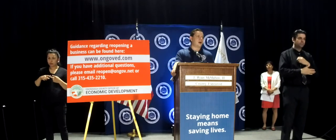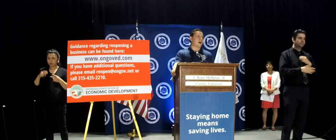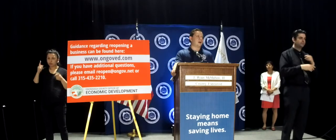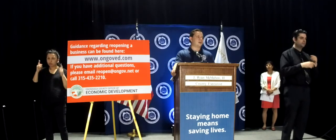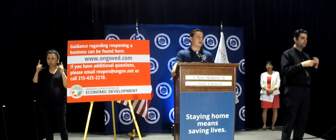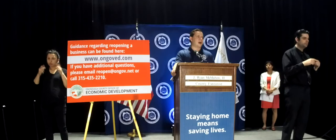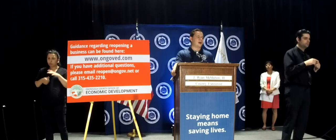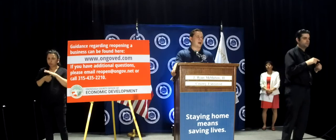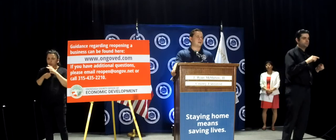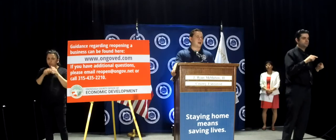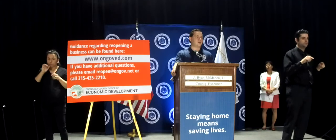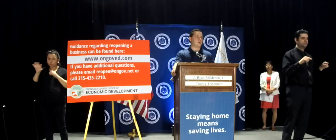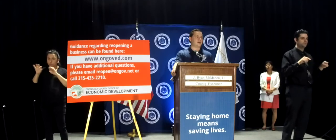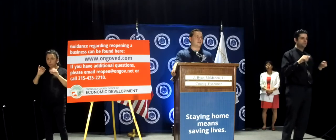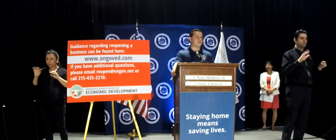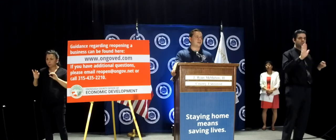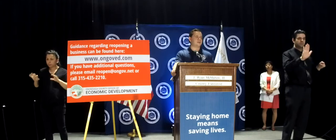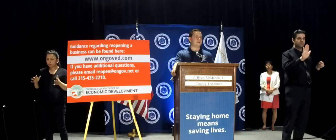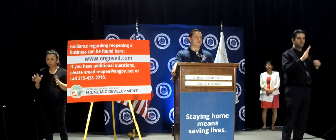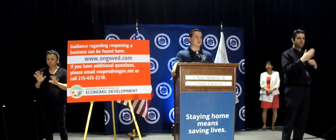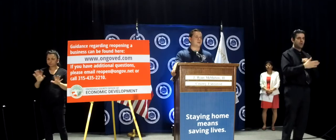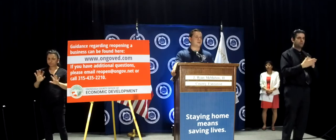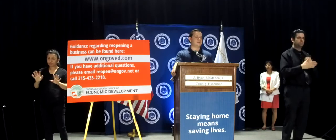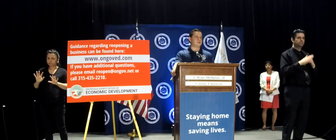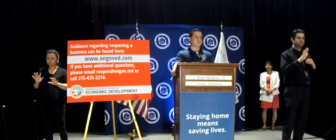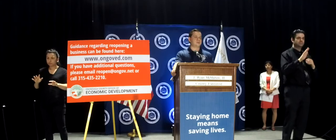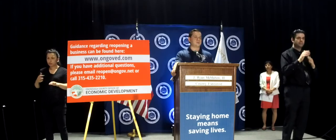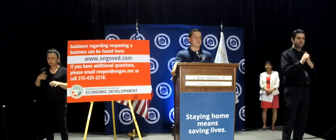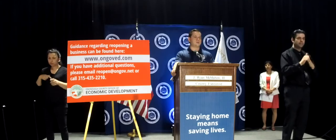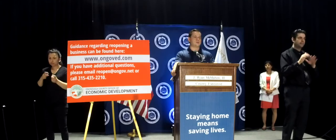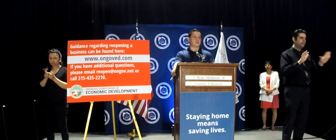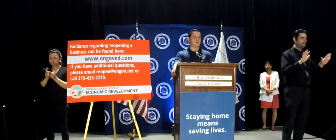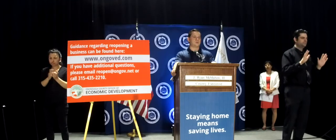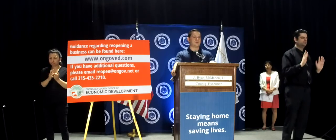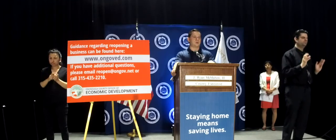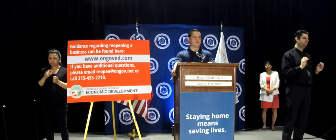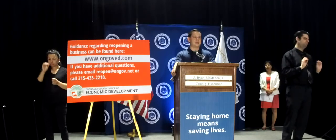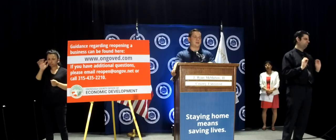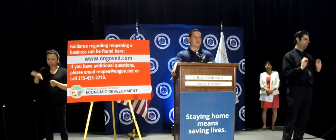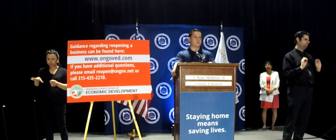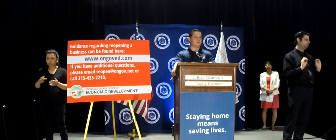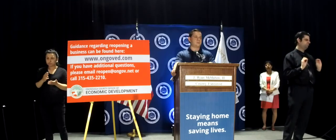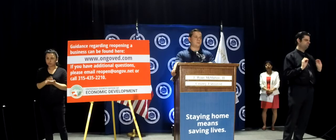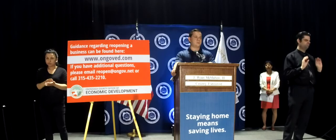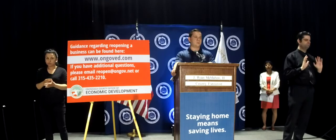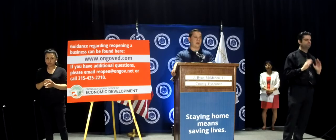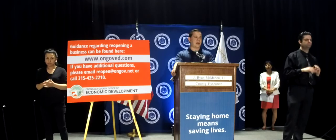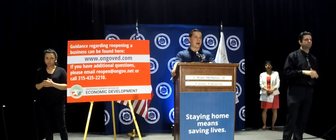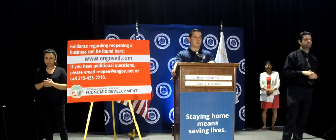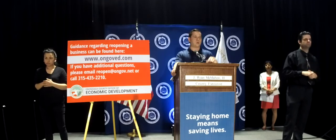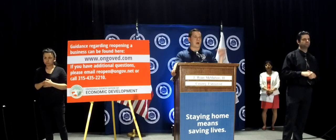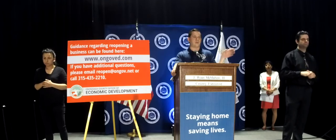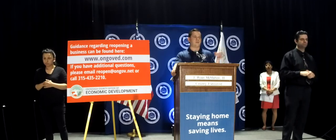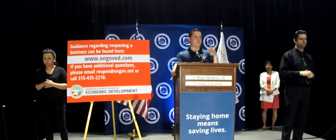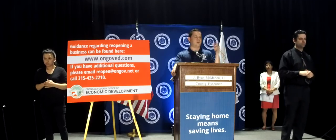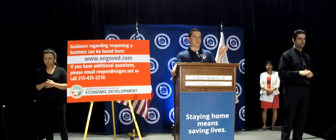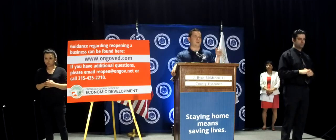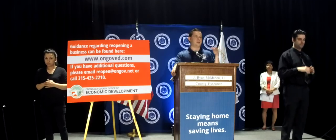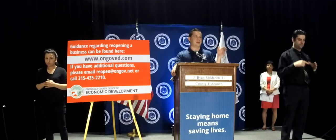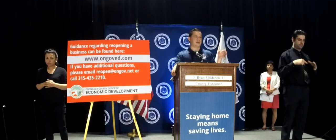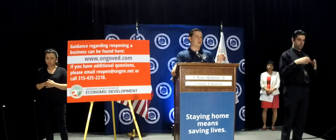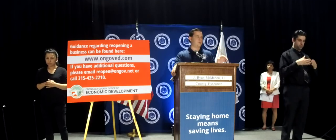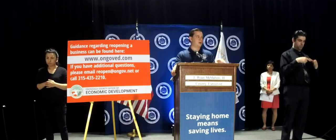So I don't want to say that these groups are I don't know how they